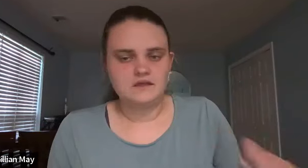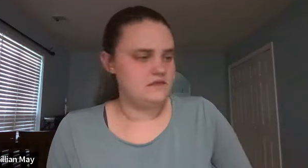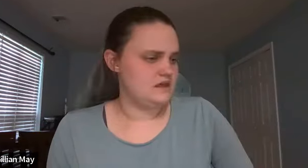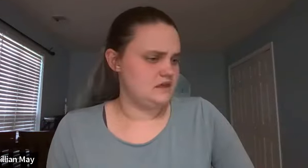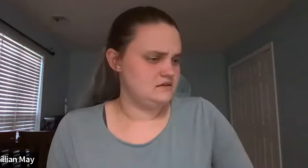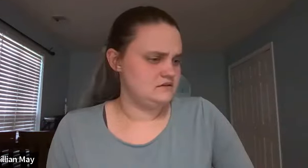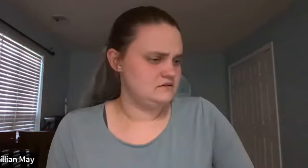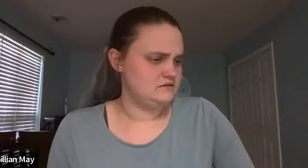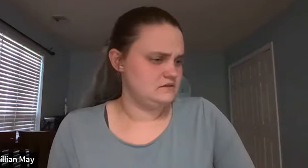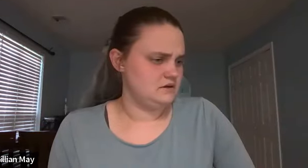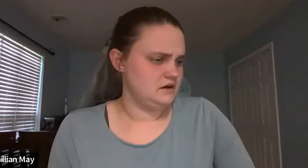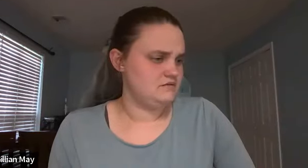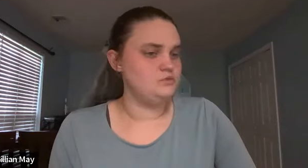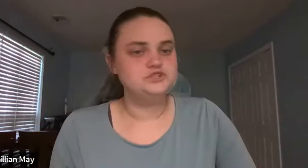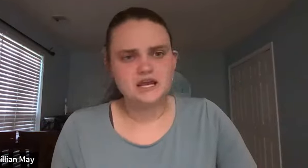And then did we not have, oh, champ.